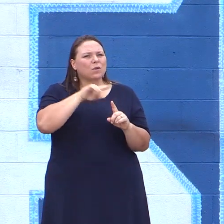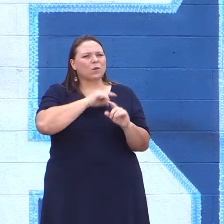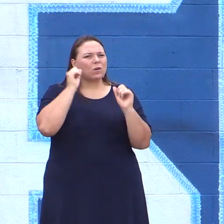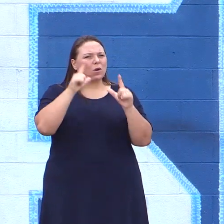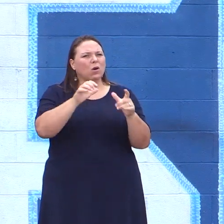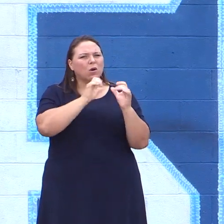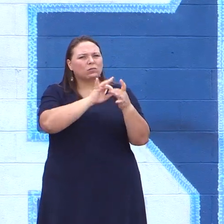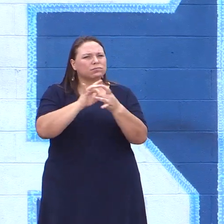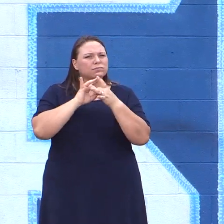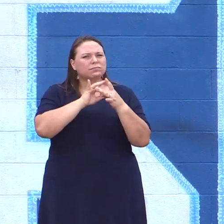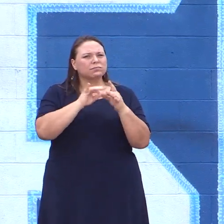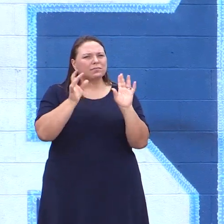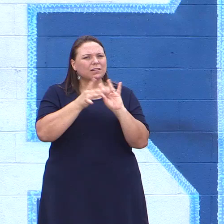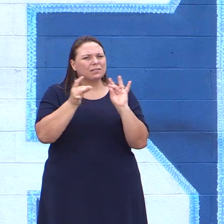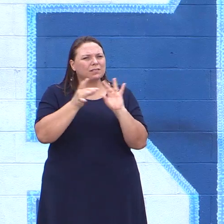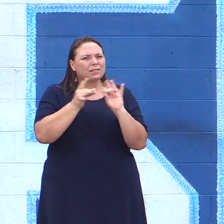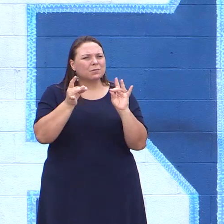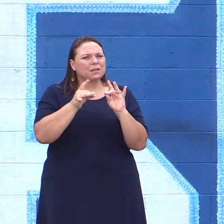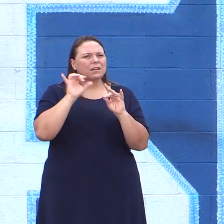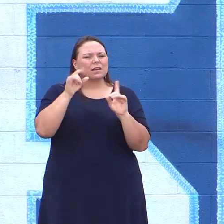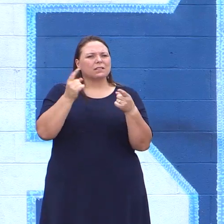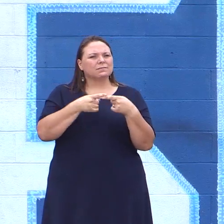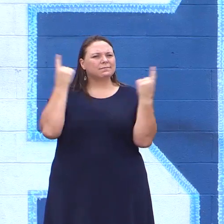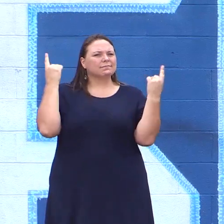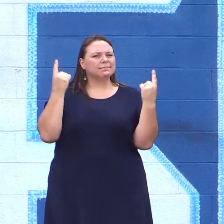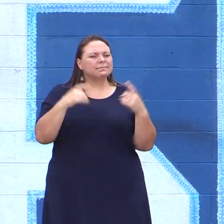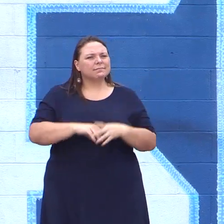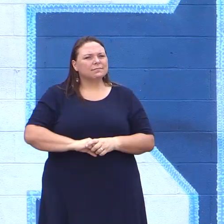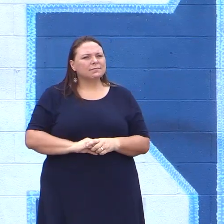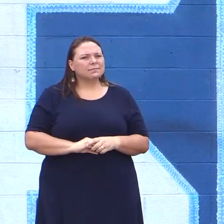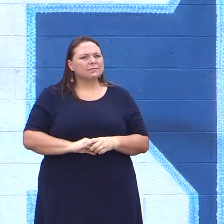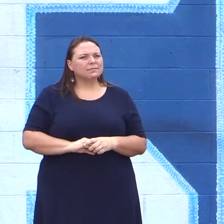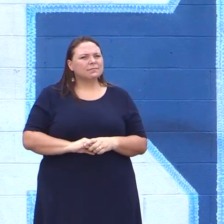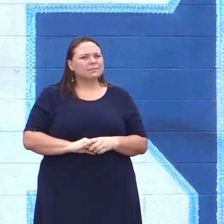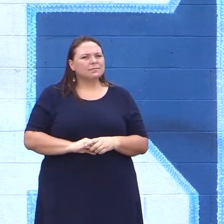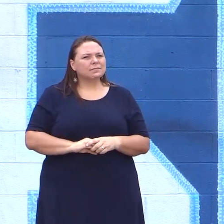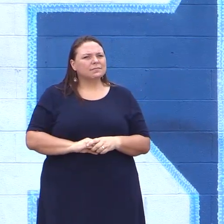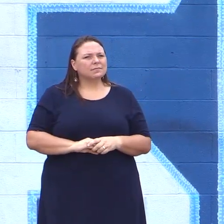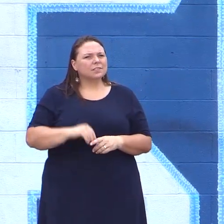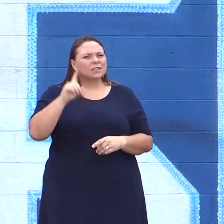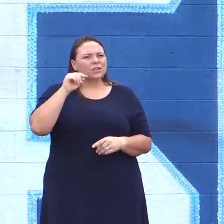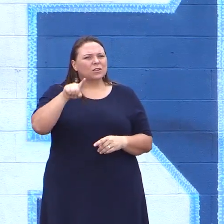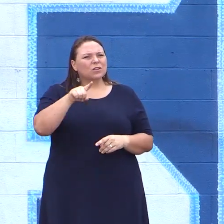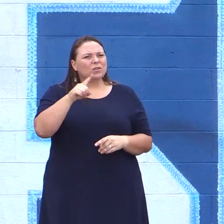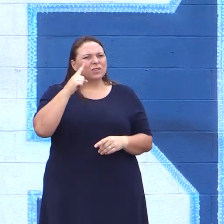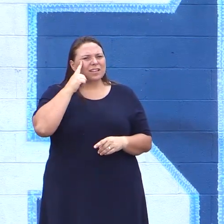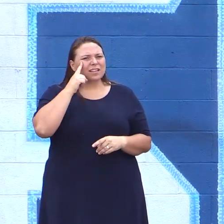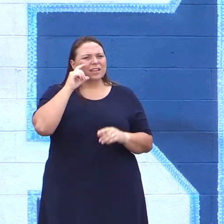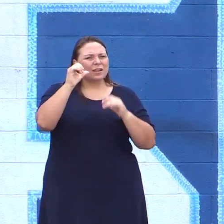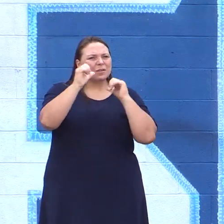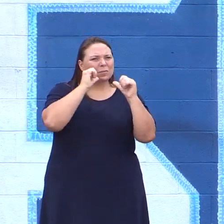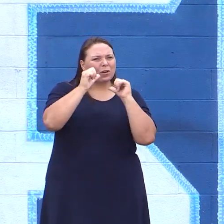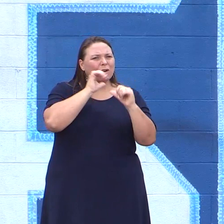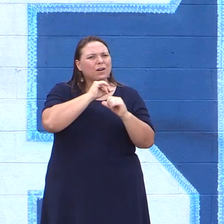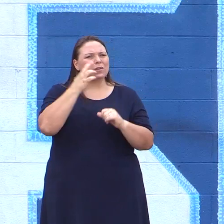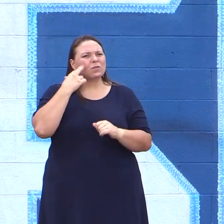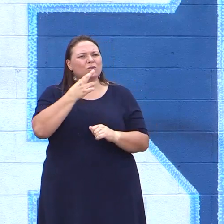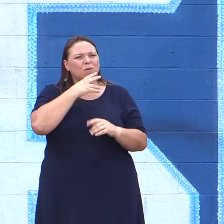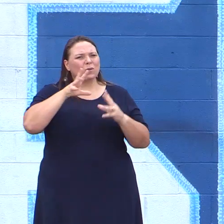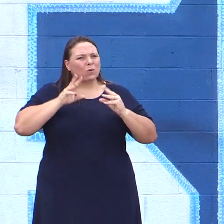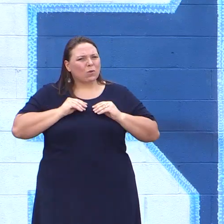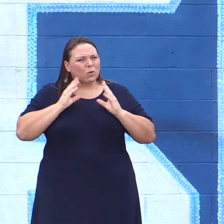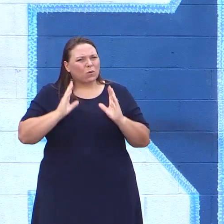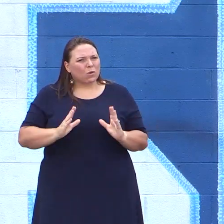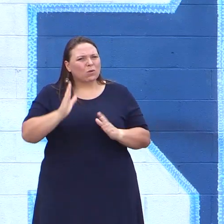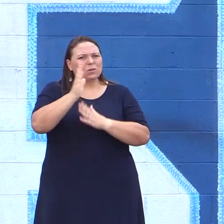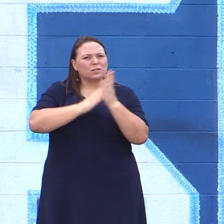comment. It's adversarial, and don't you think that the bar and restaurant owners, some who are